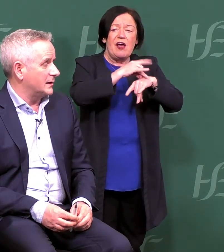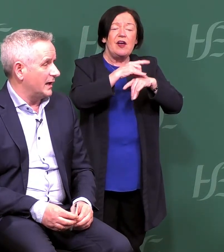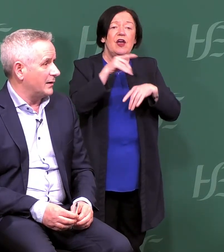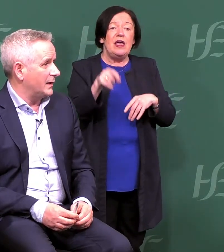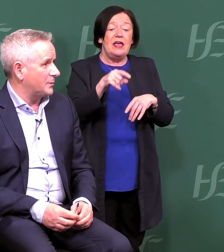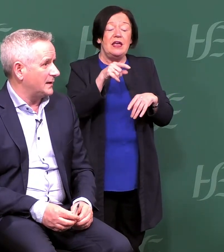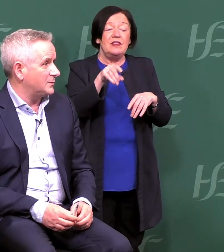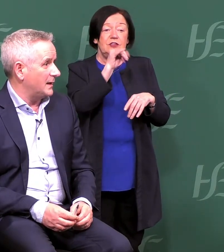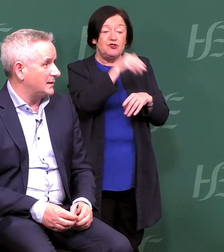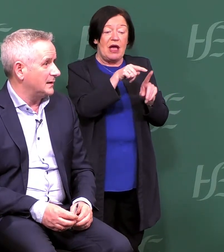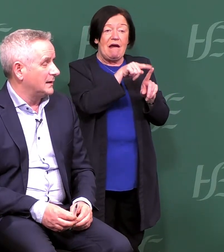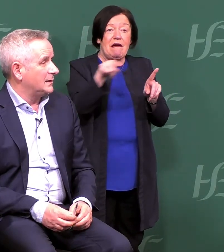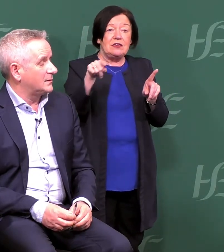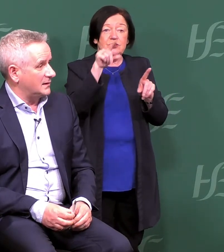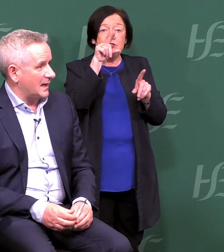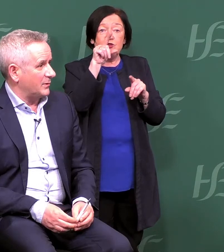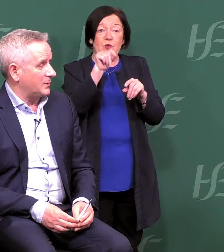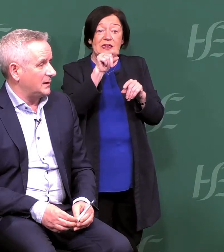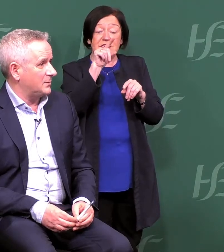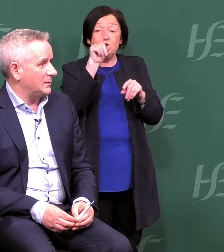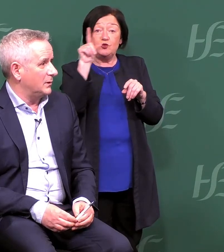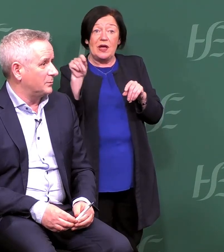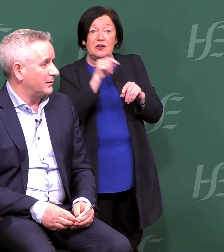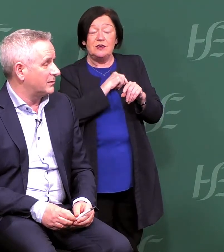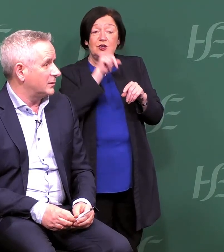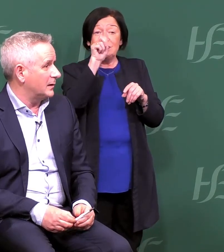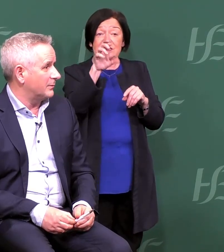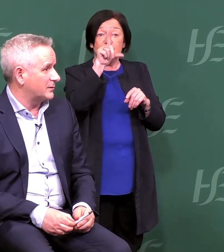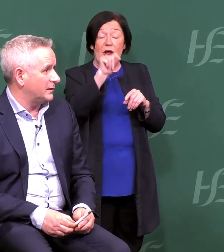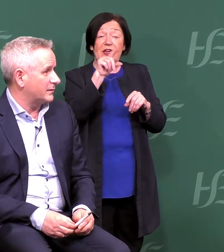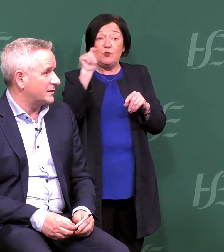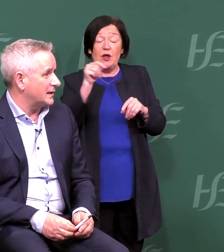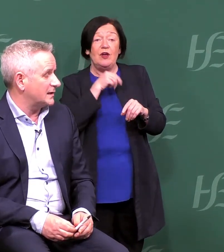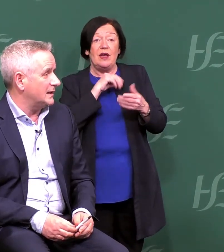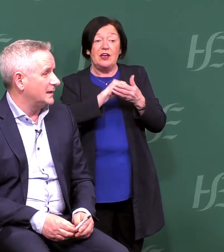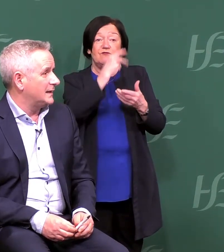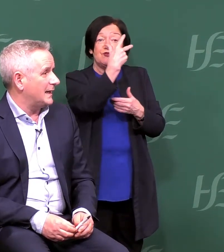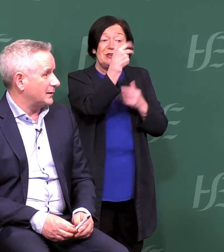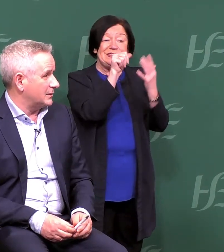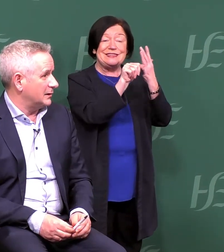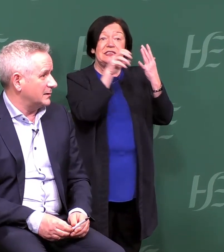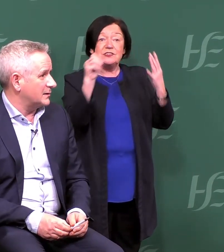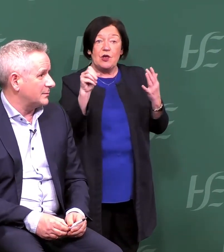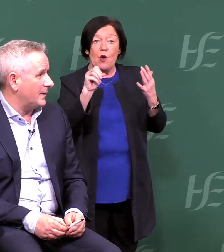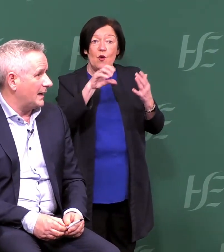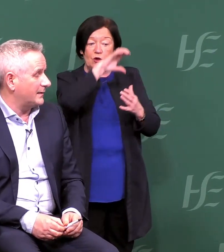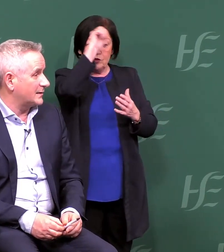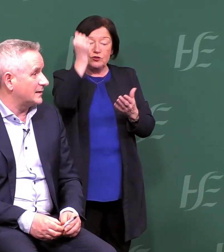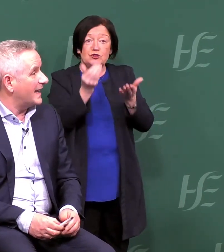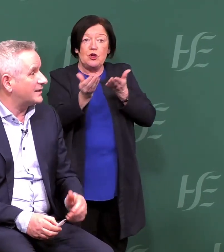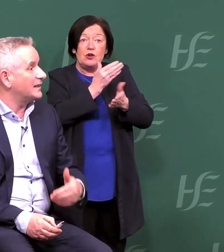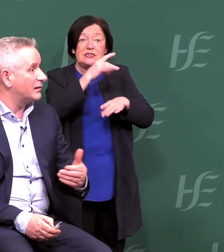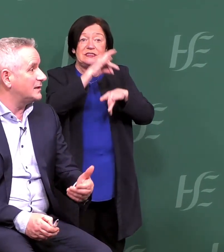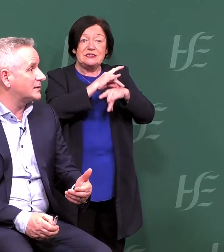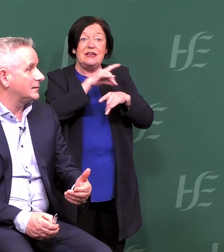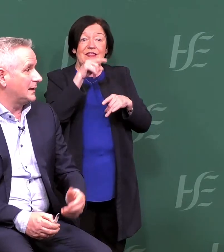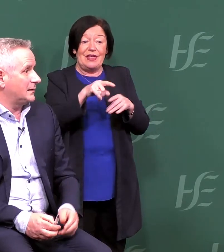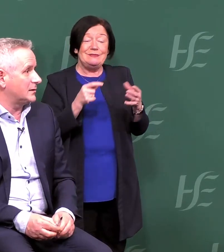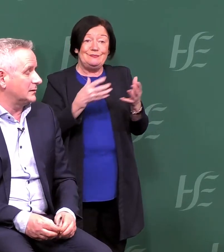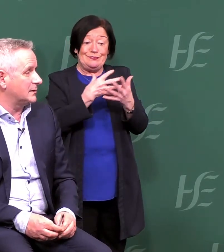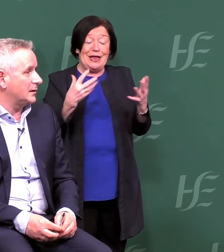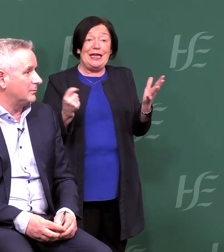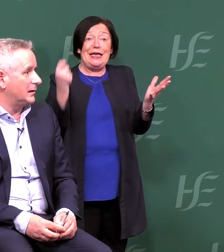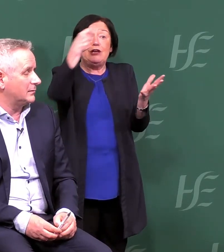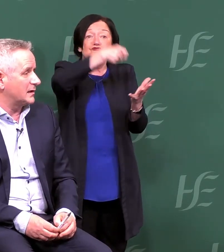period, January 2020 to December 2021, we recruited over 360 consultants. That's a net increase